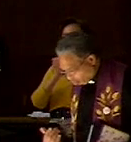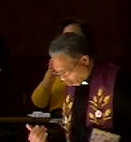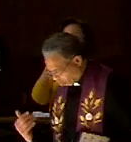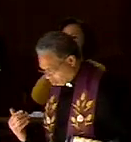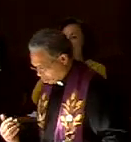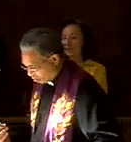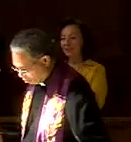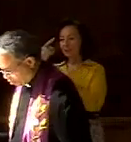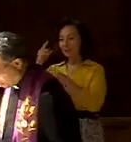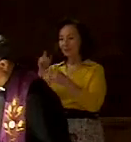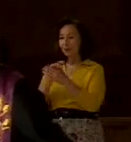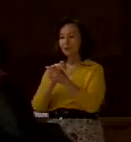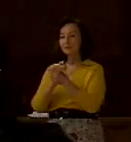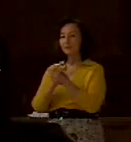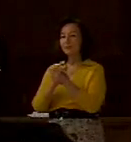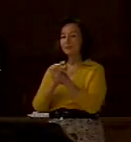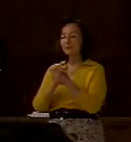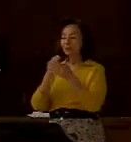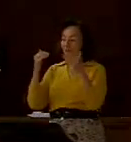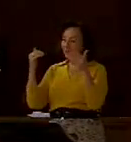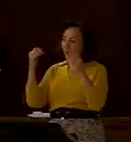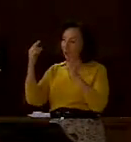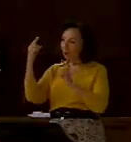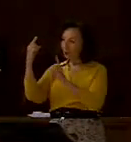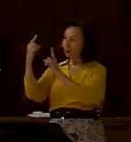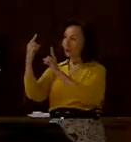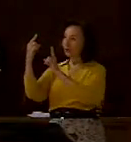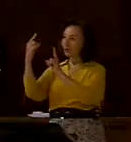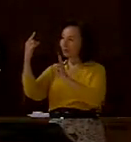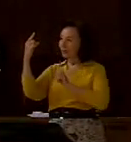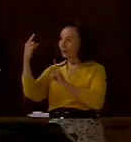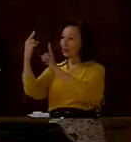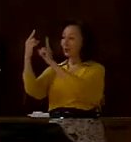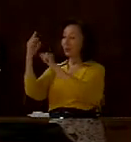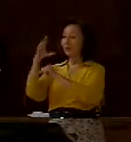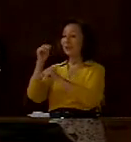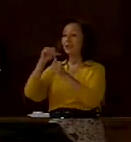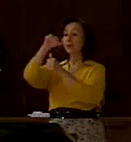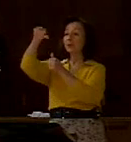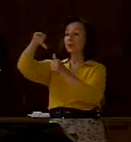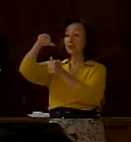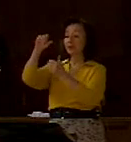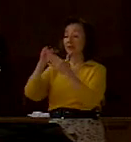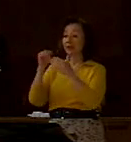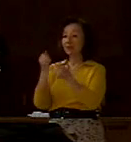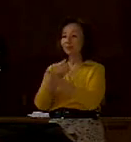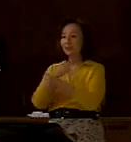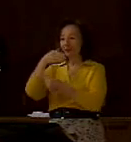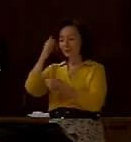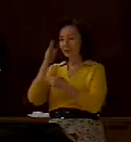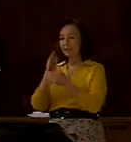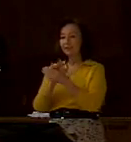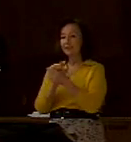closer to you, closer to one another, so that the love of God